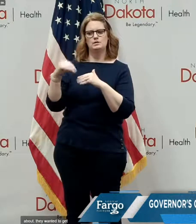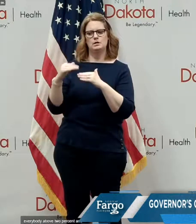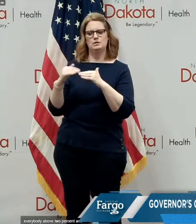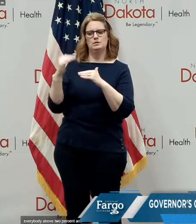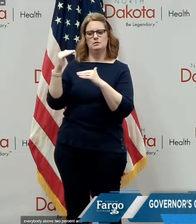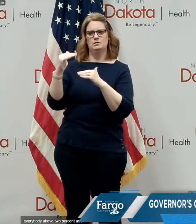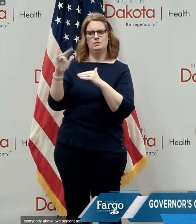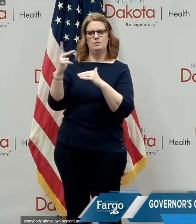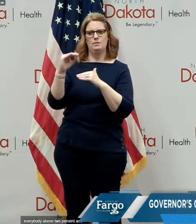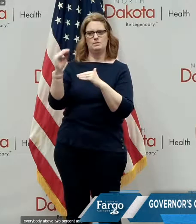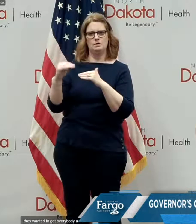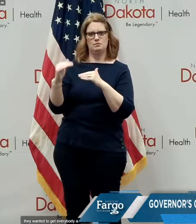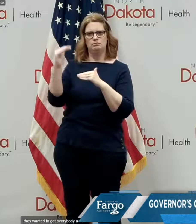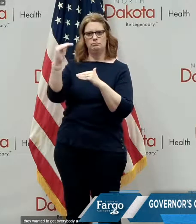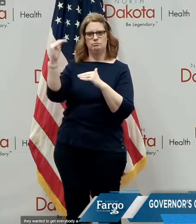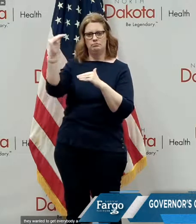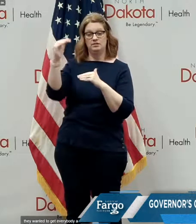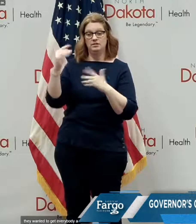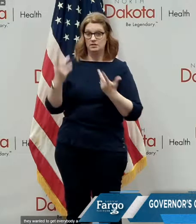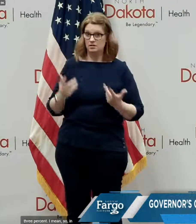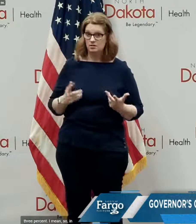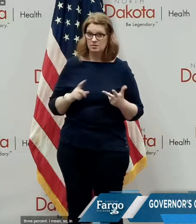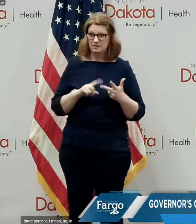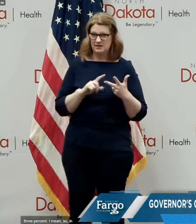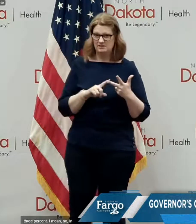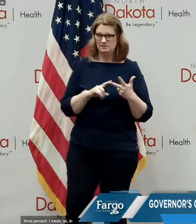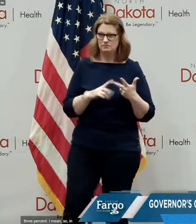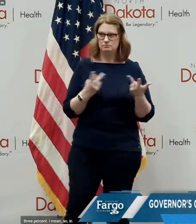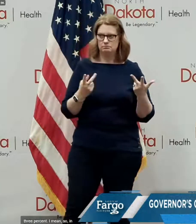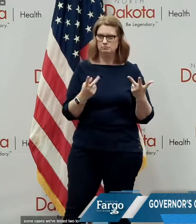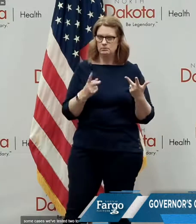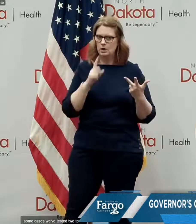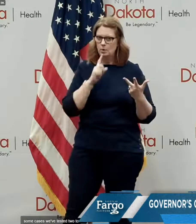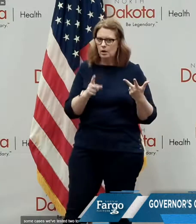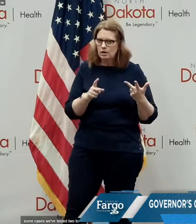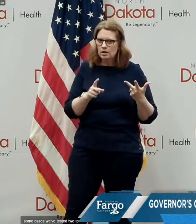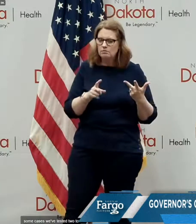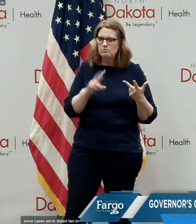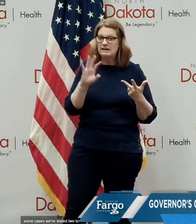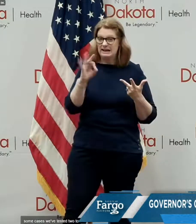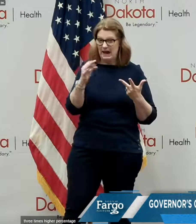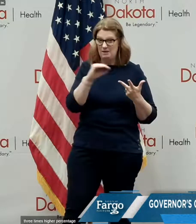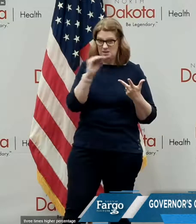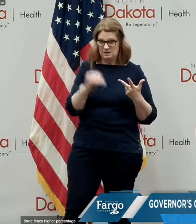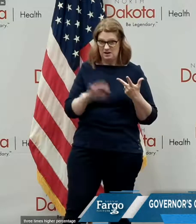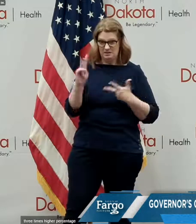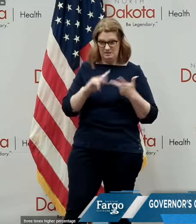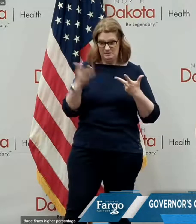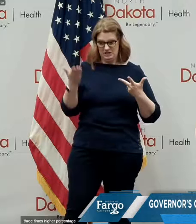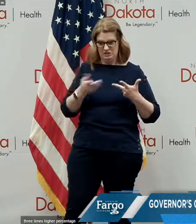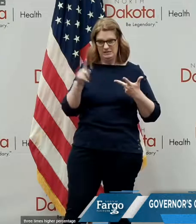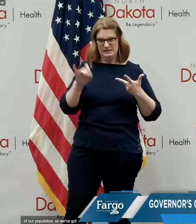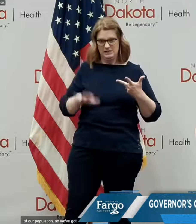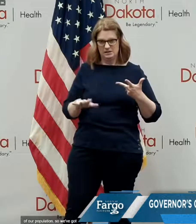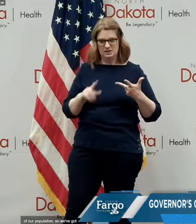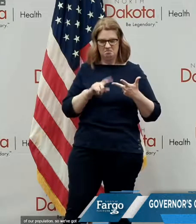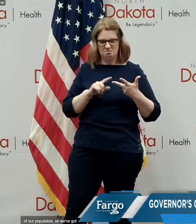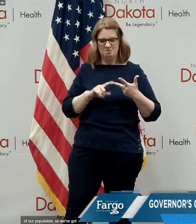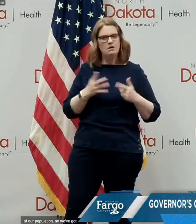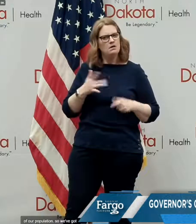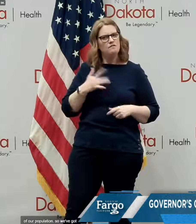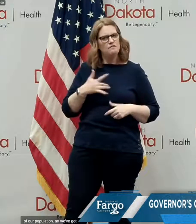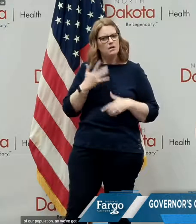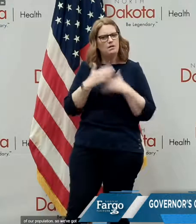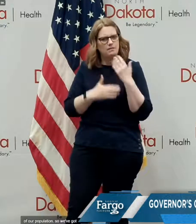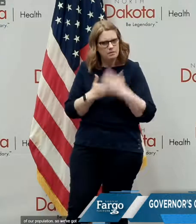of 3%. So in some cases we've tested 2 to 3 times higher percentage of our population. So we've got real confidence about where